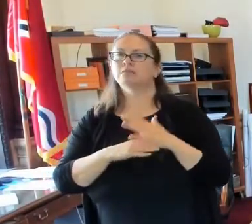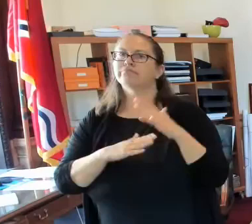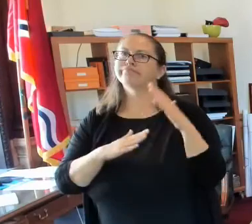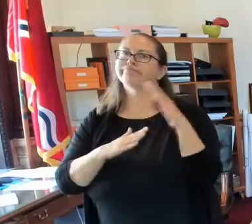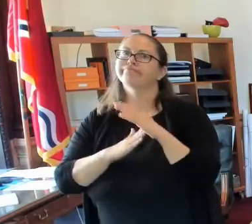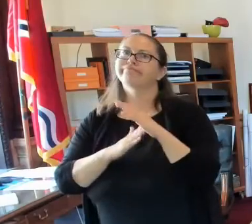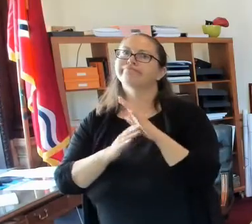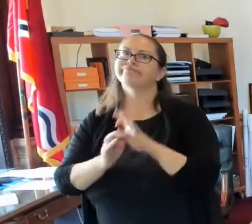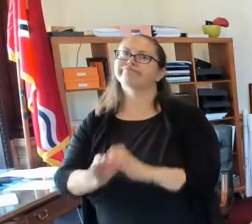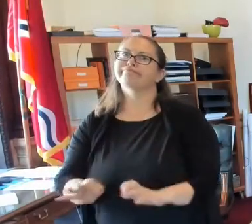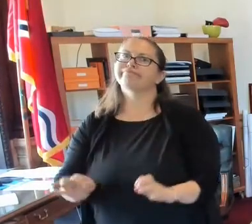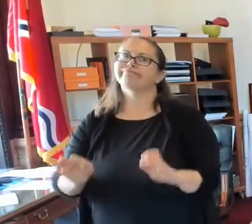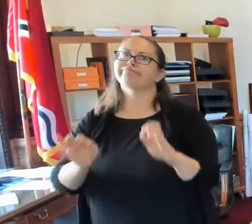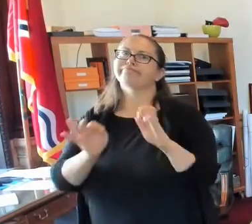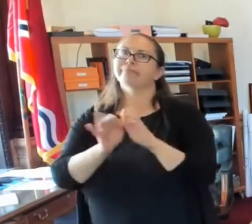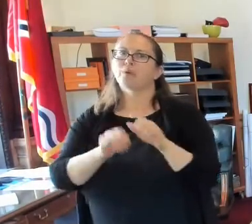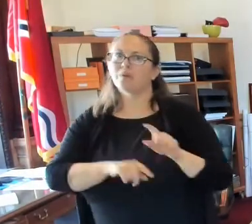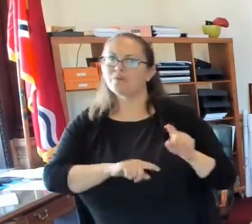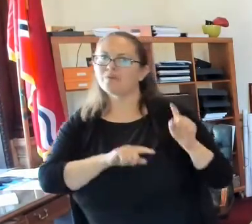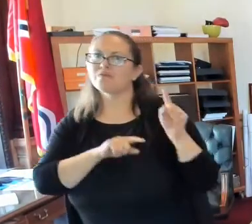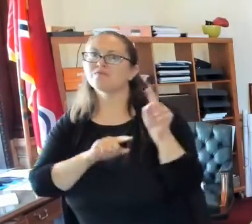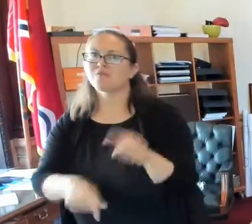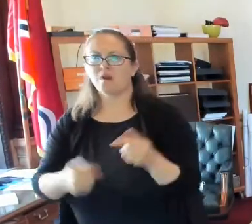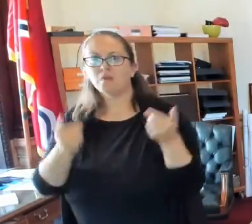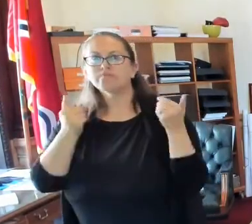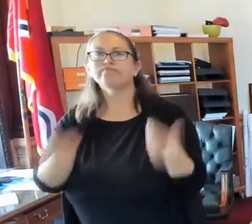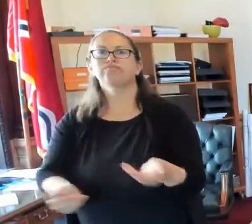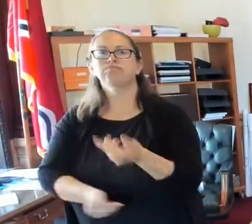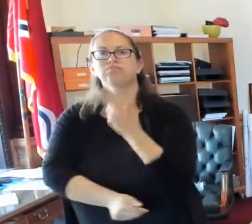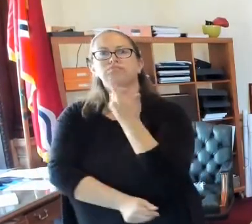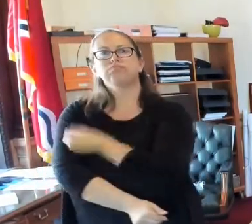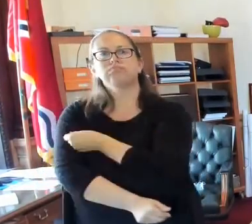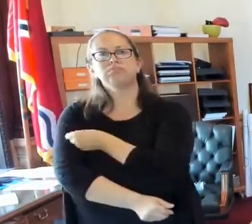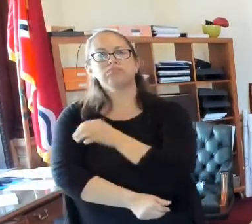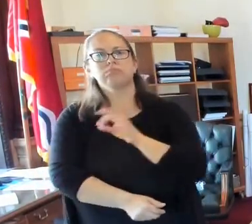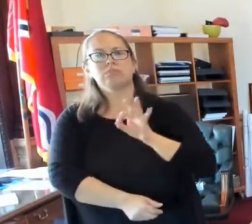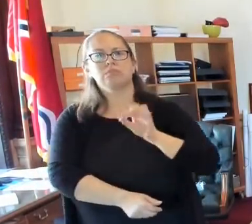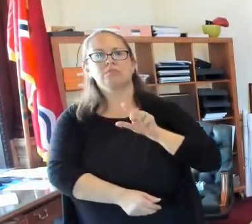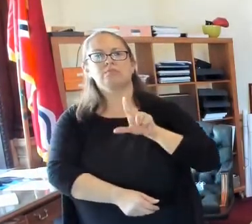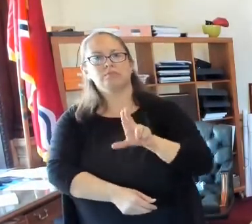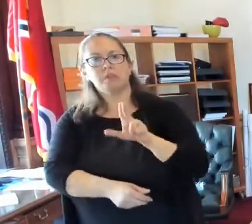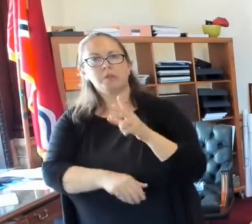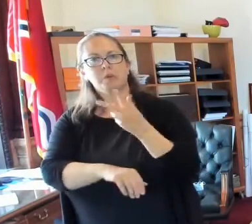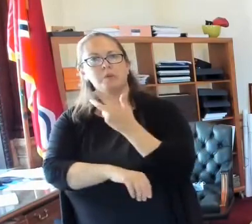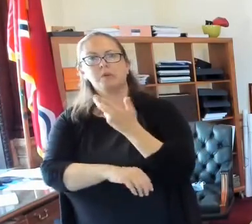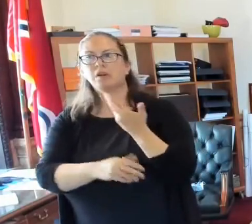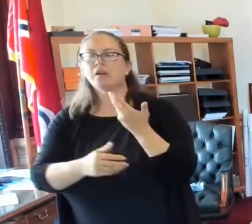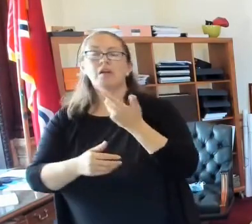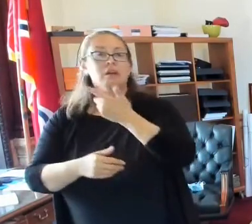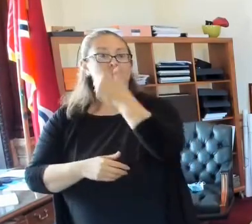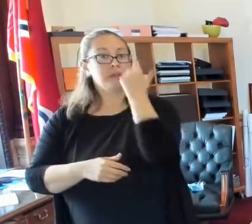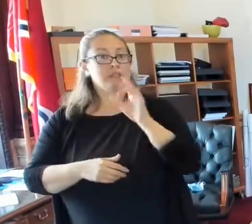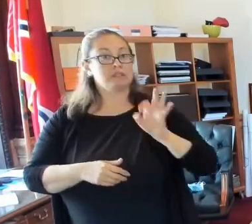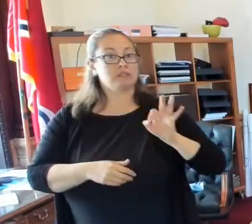to get the flu vaccine this year because you know, the flu and